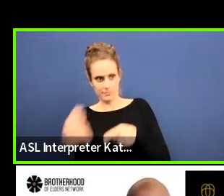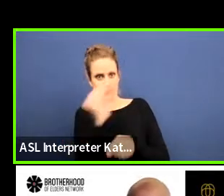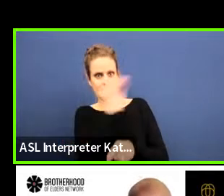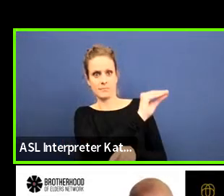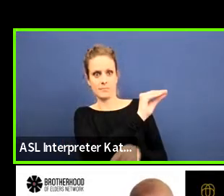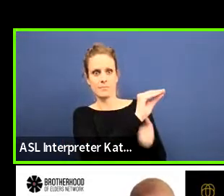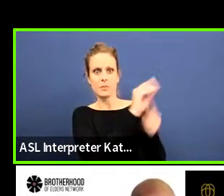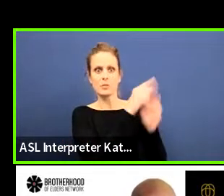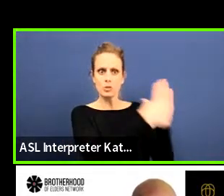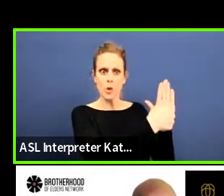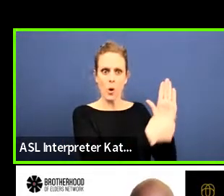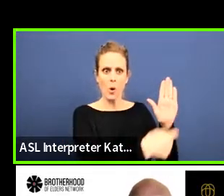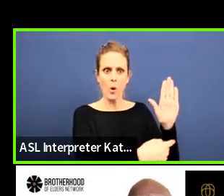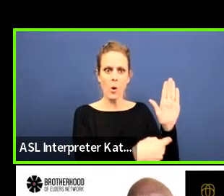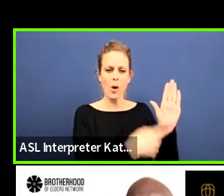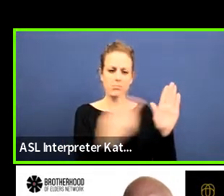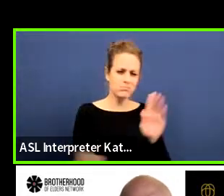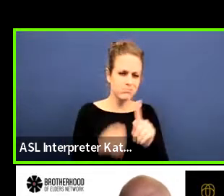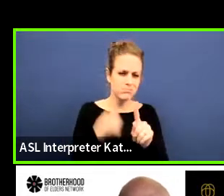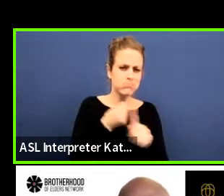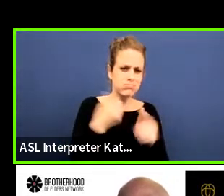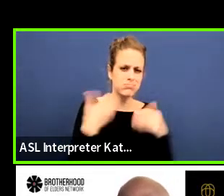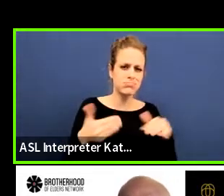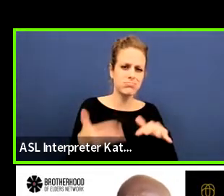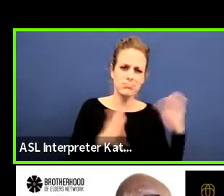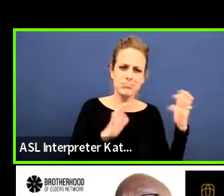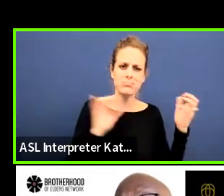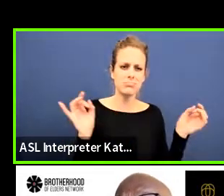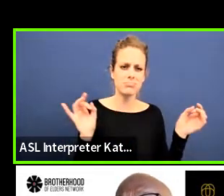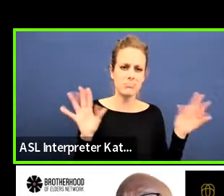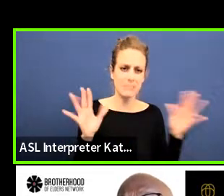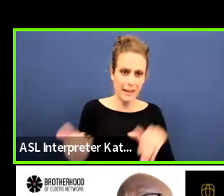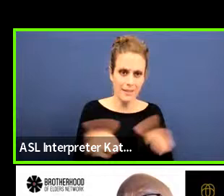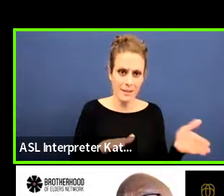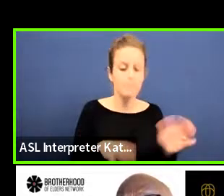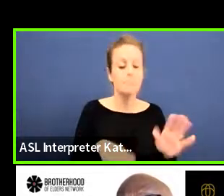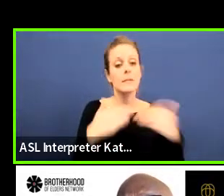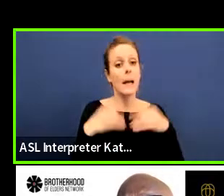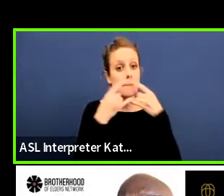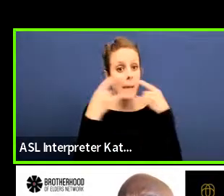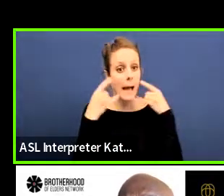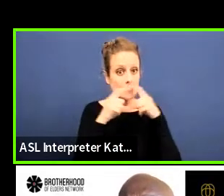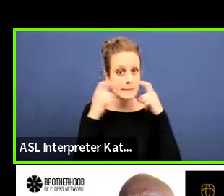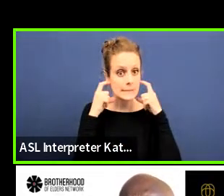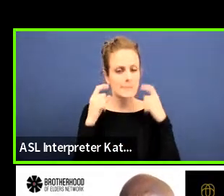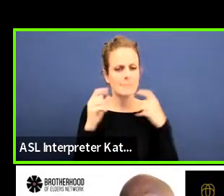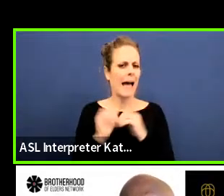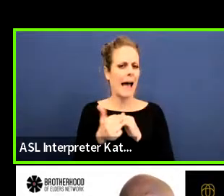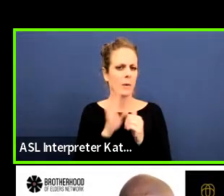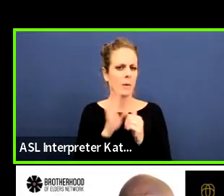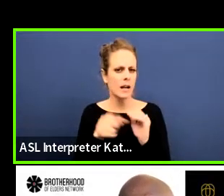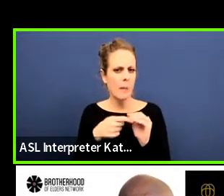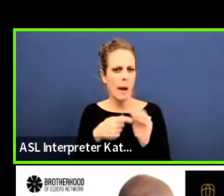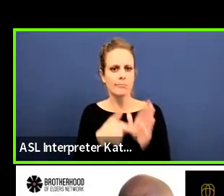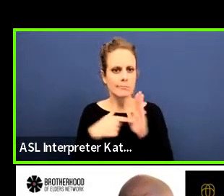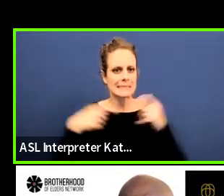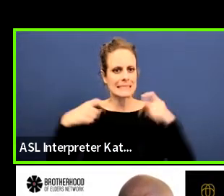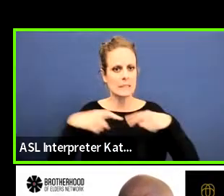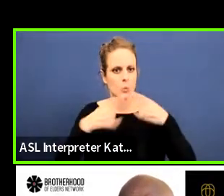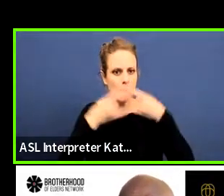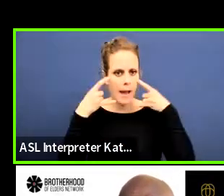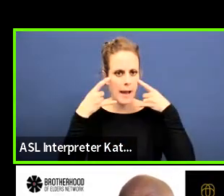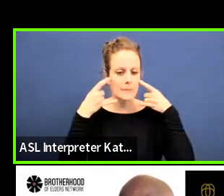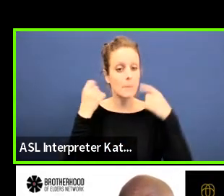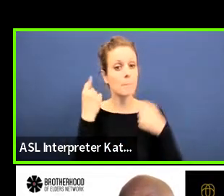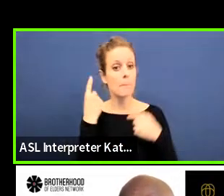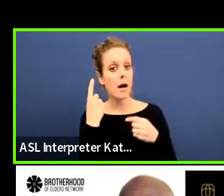And then, in terms of masking, how do we talk about the need to mask, but also talk